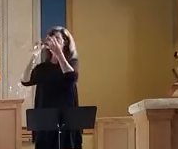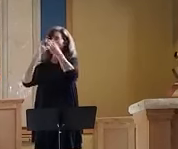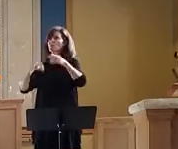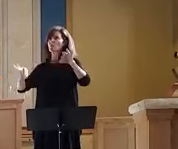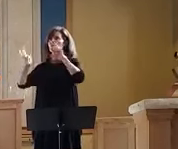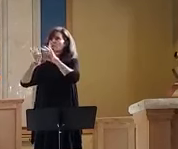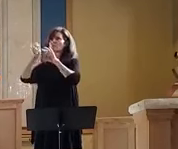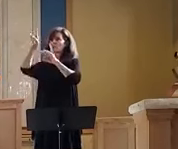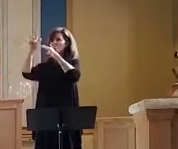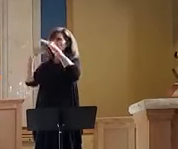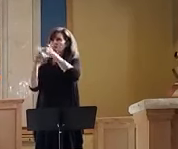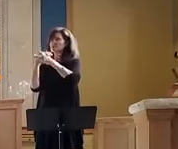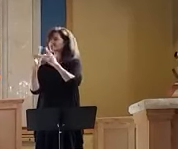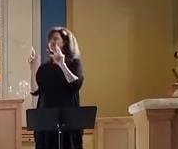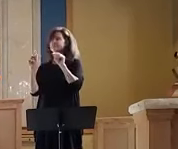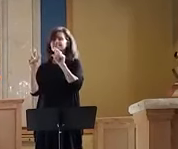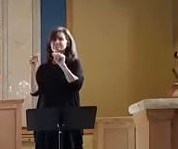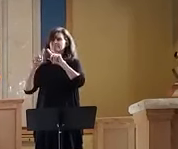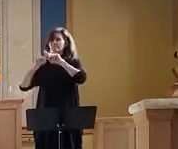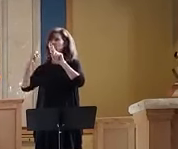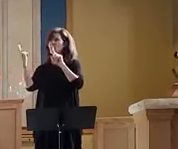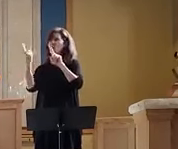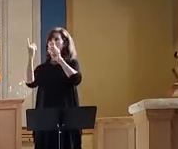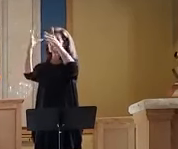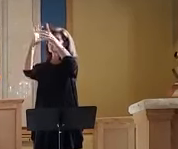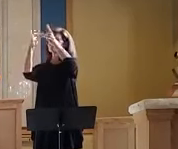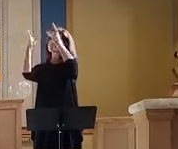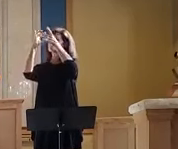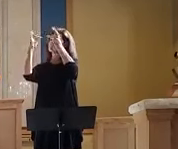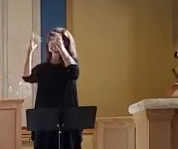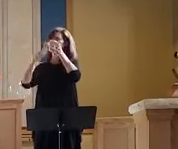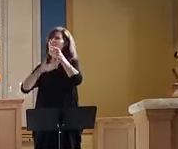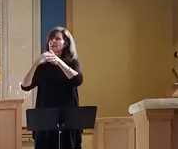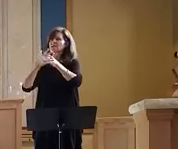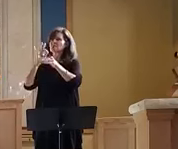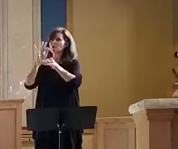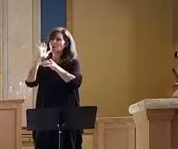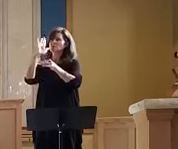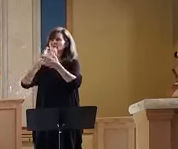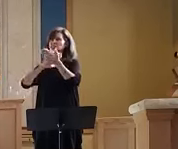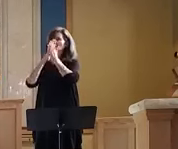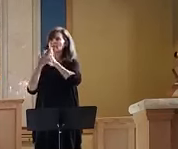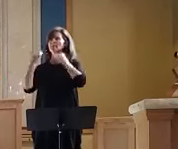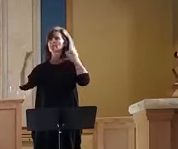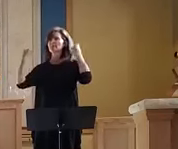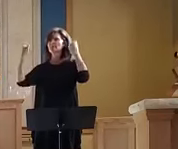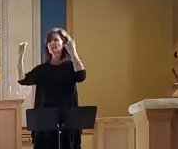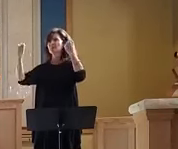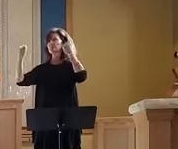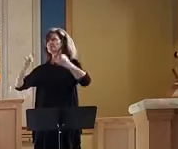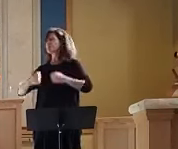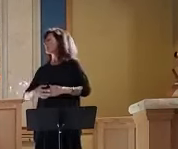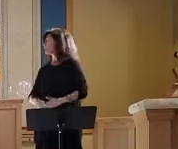that you should enter my heart, but only say the word, and my soul shall be healed.